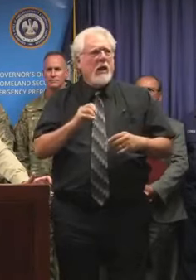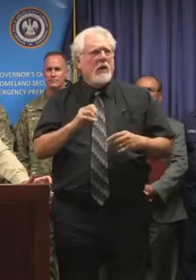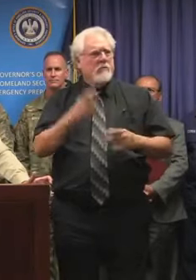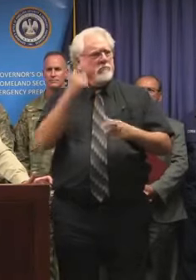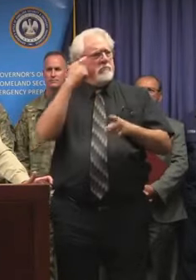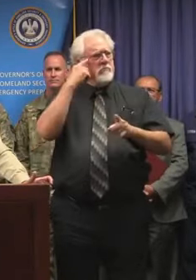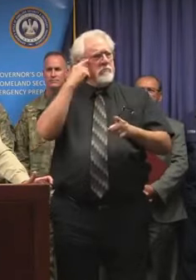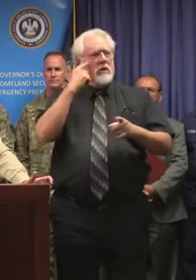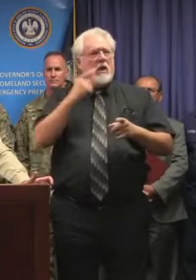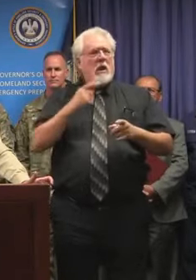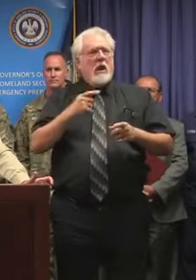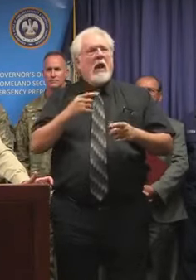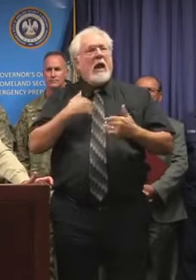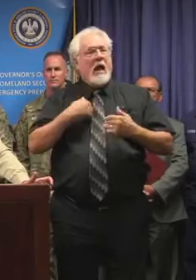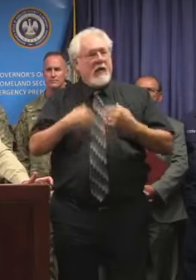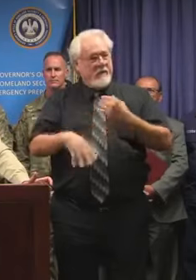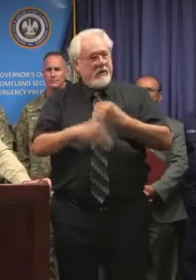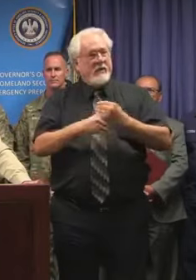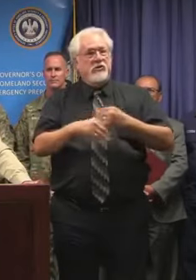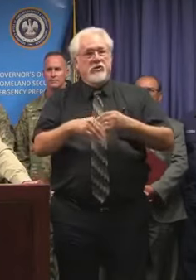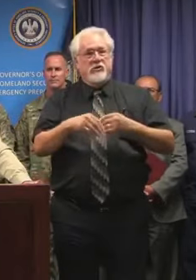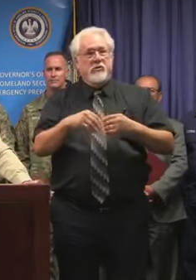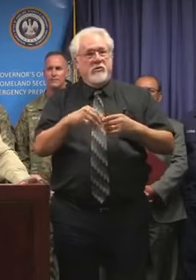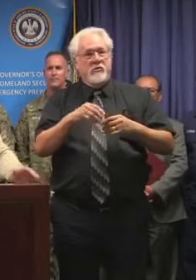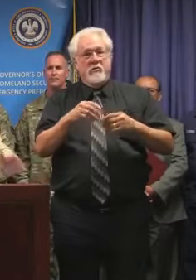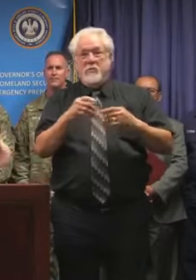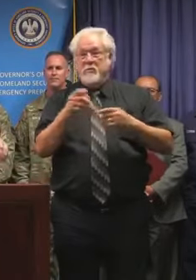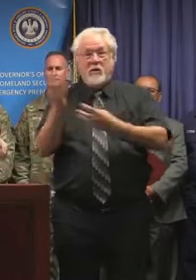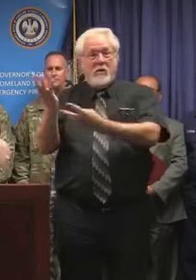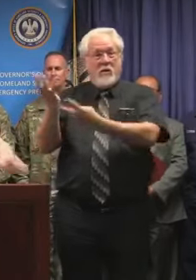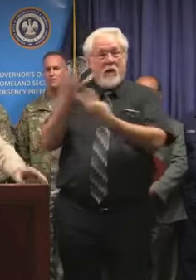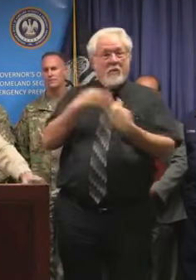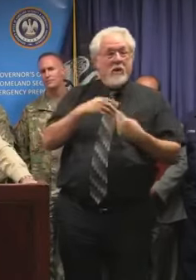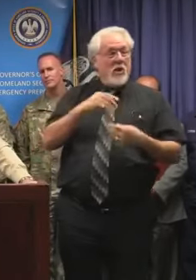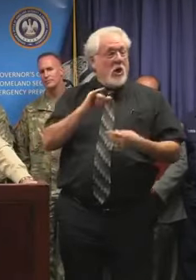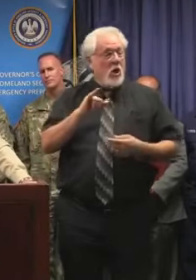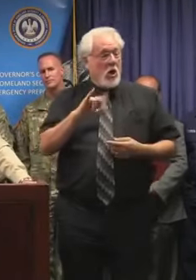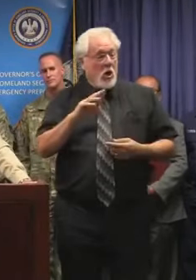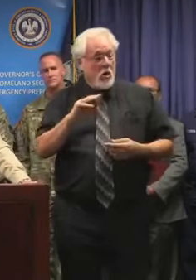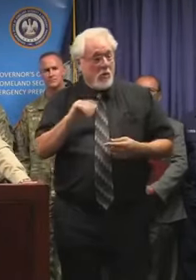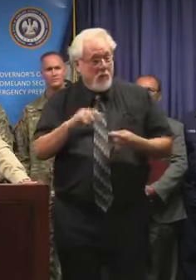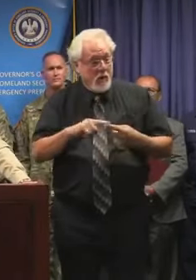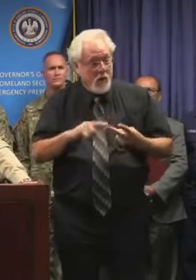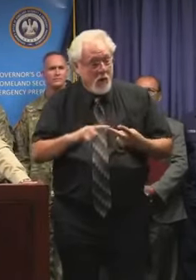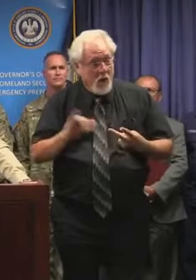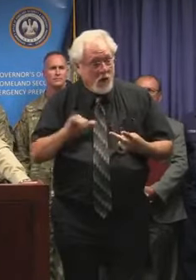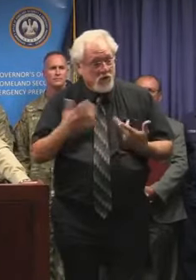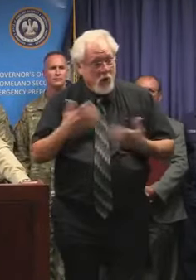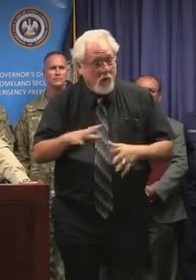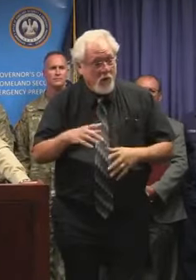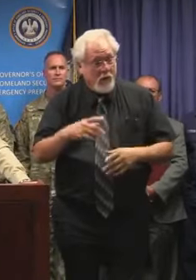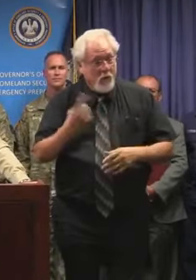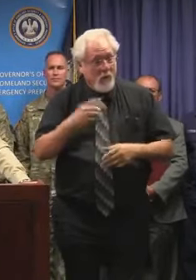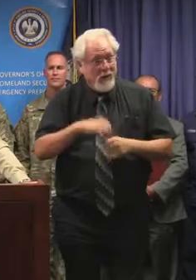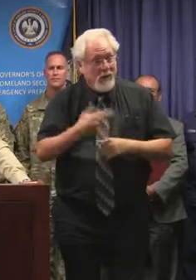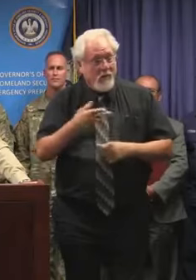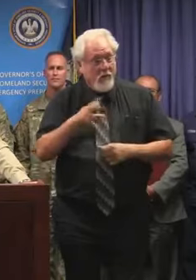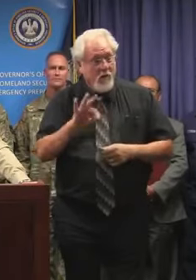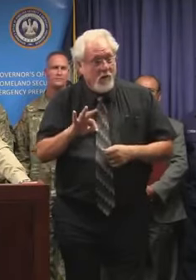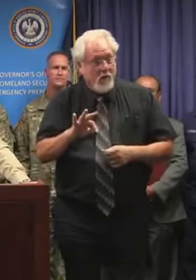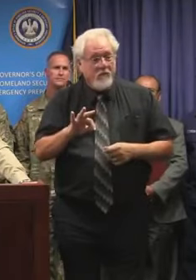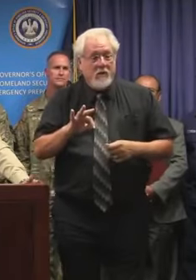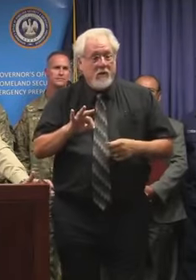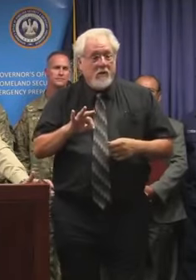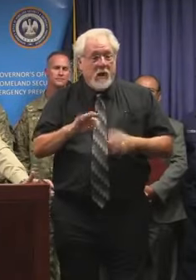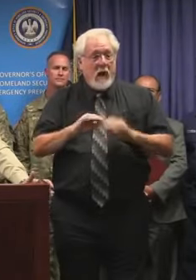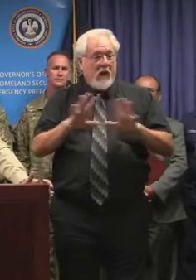mindful that there are additional systems out there. You talked about Irma. There's also a disturbance already in the Gulf.